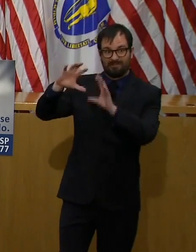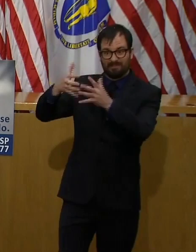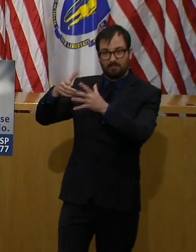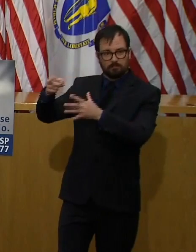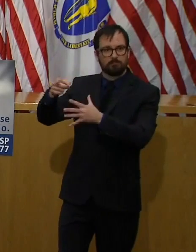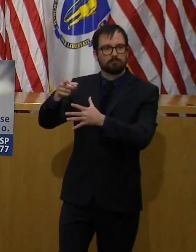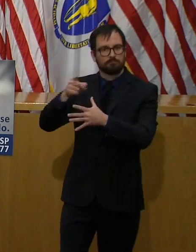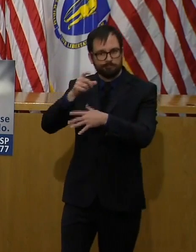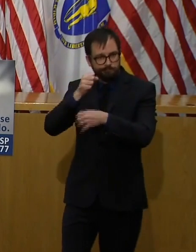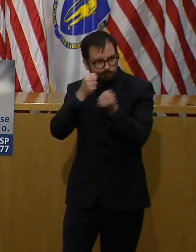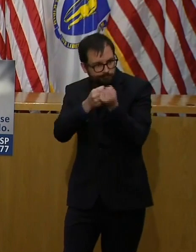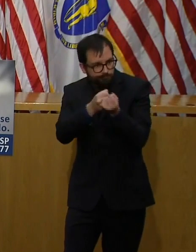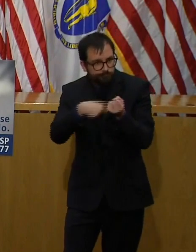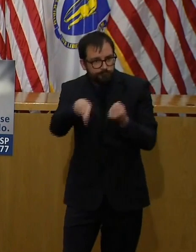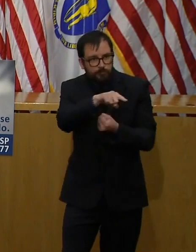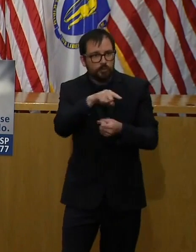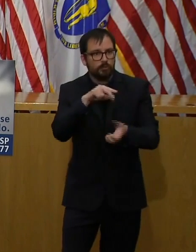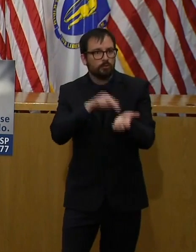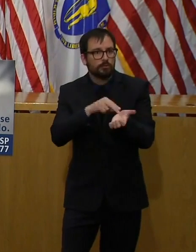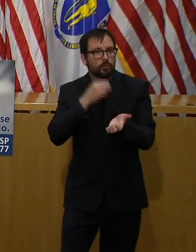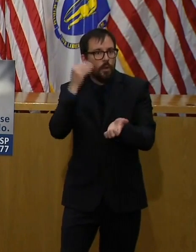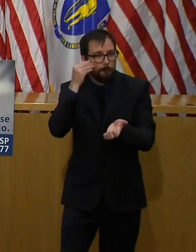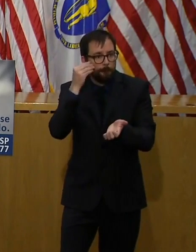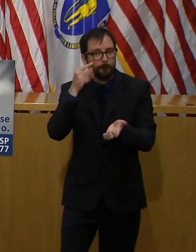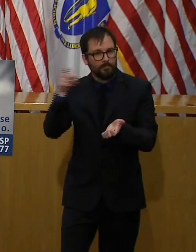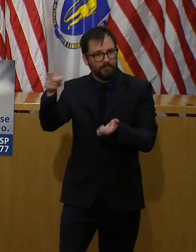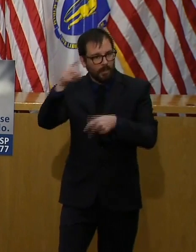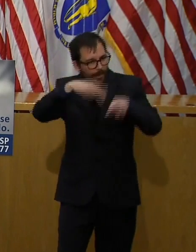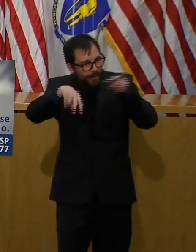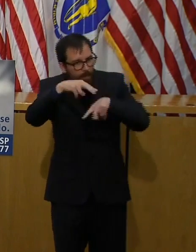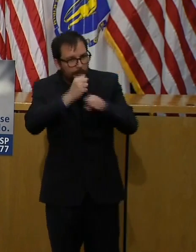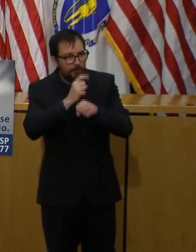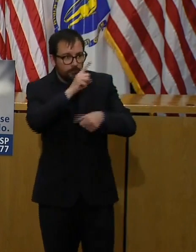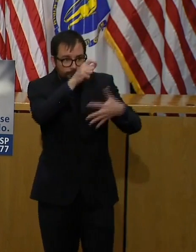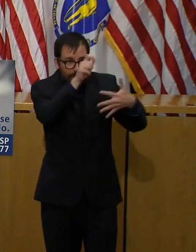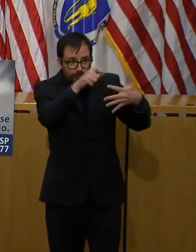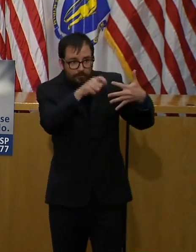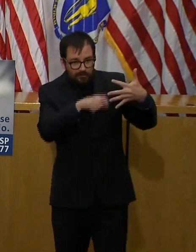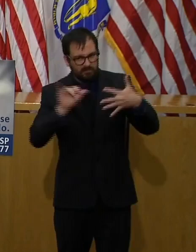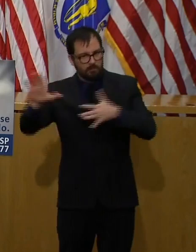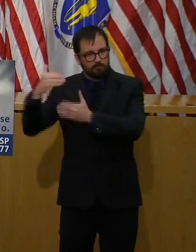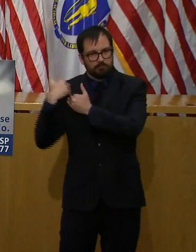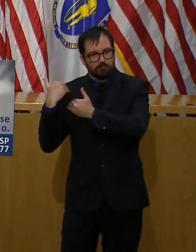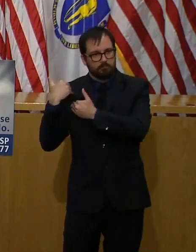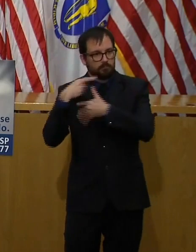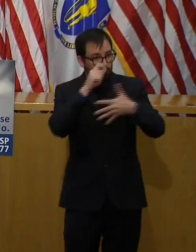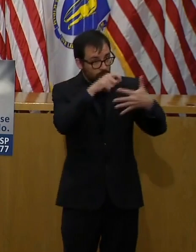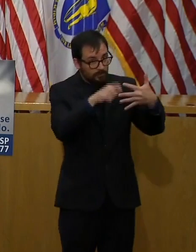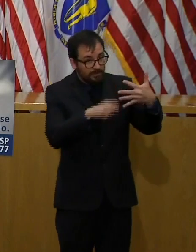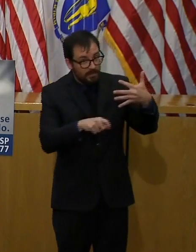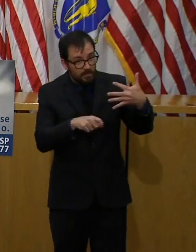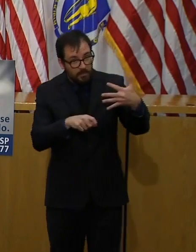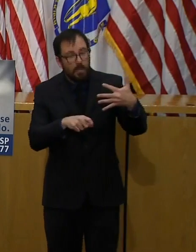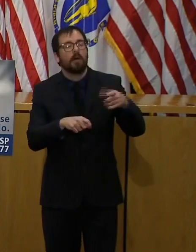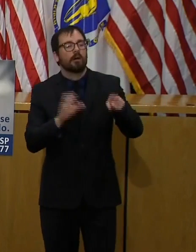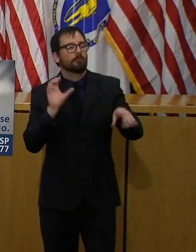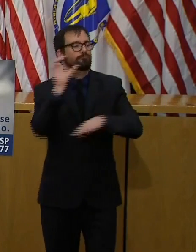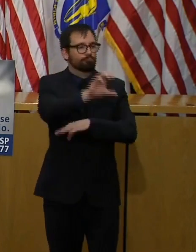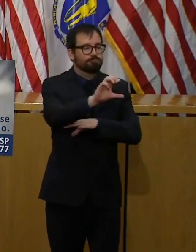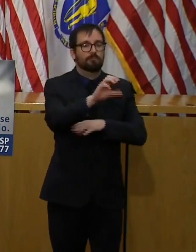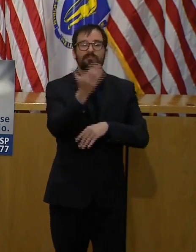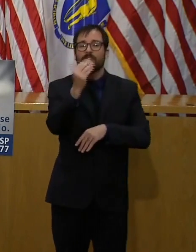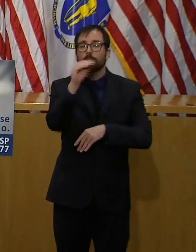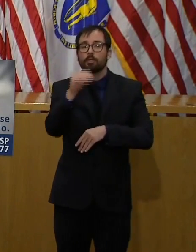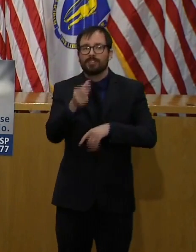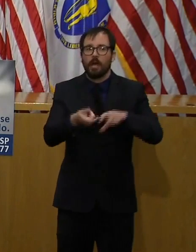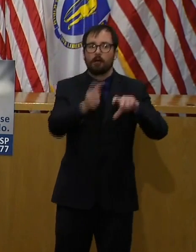it. If they do that, they get the 15% over and above the 10%, because it's more staffing and it's more